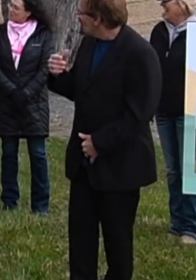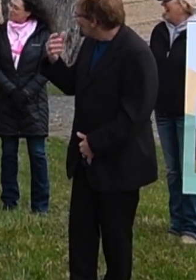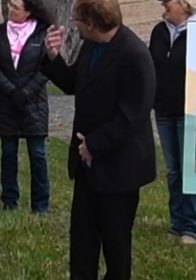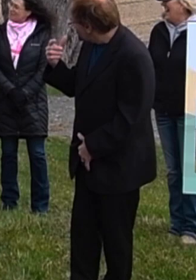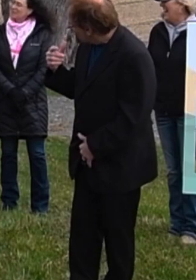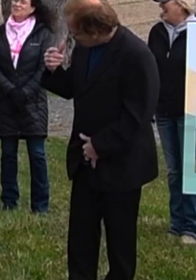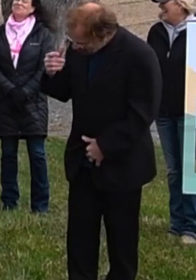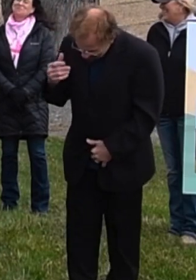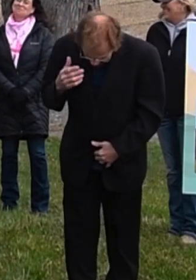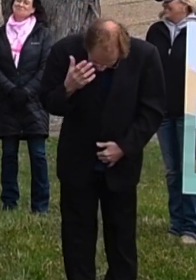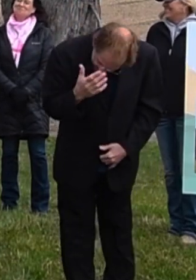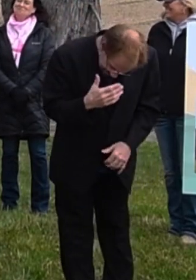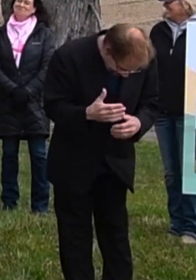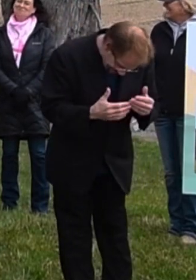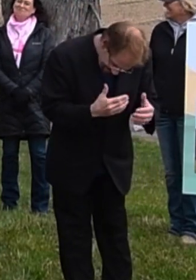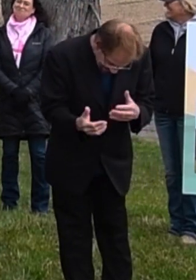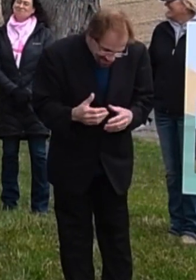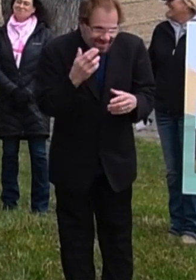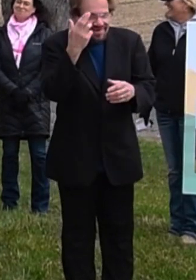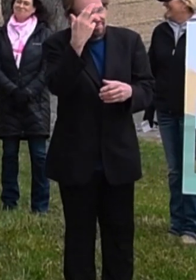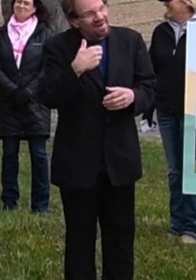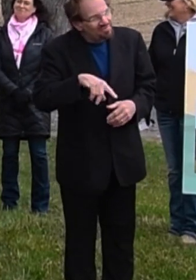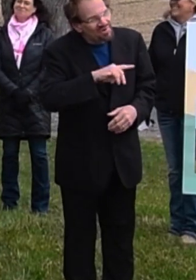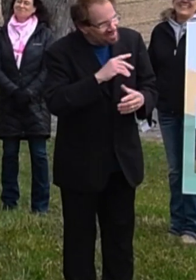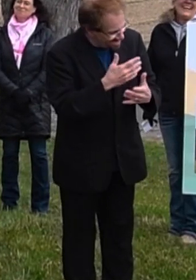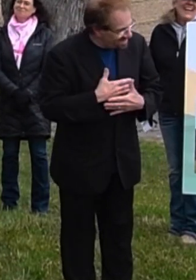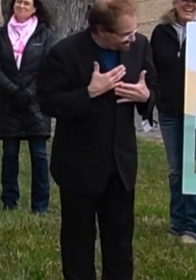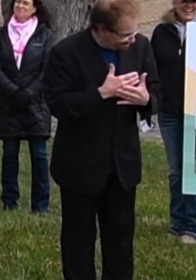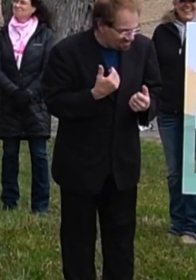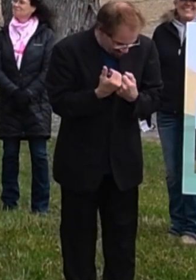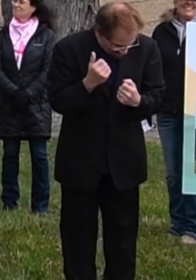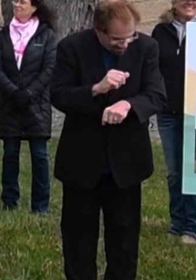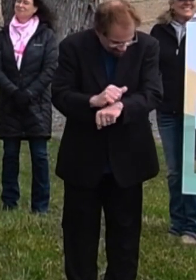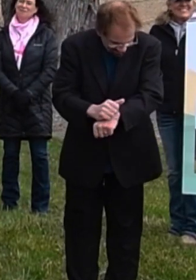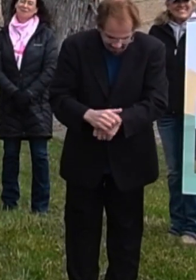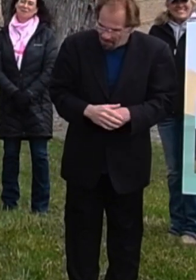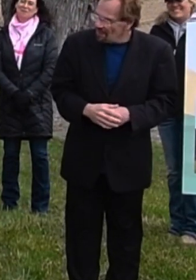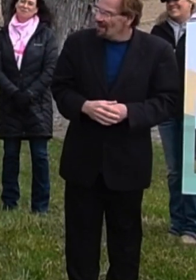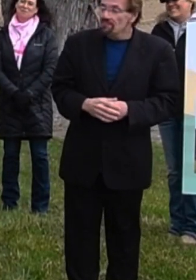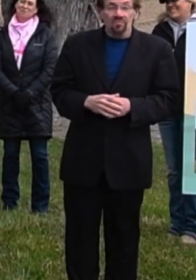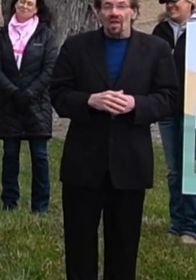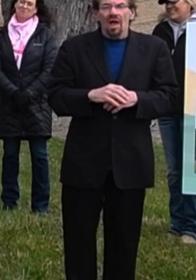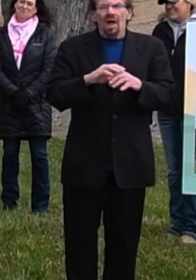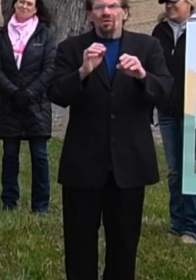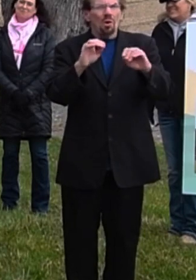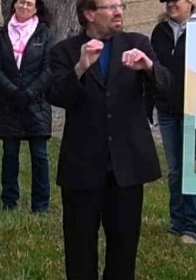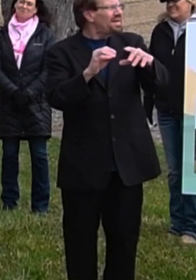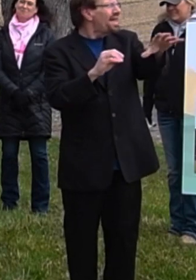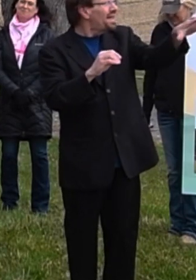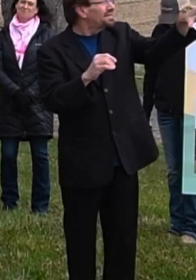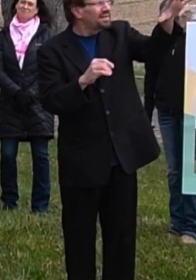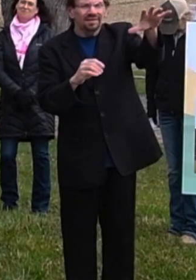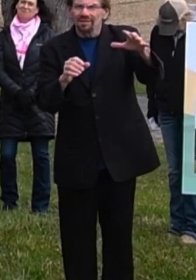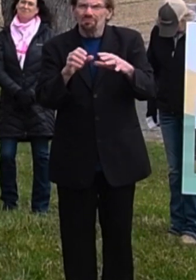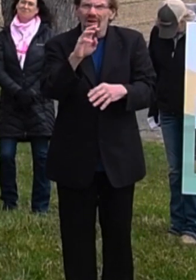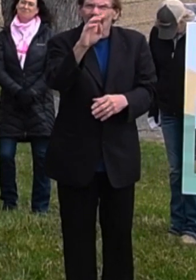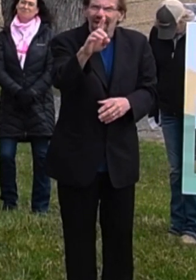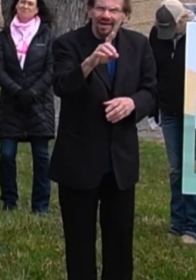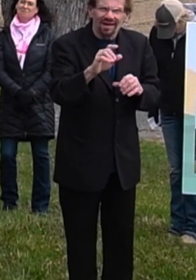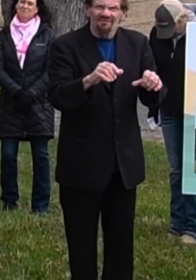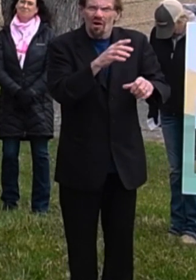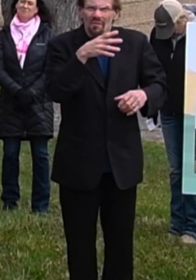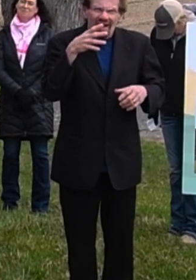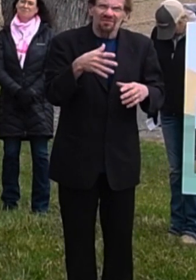we appreciate it, right? Nowhere else in the state right now can a farmer get as much financial support for their